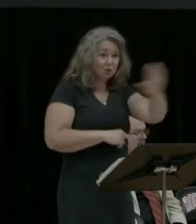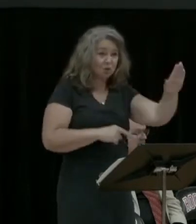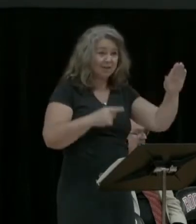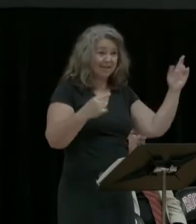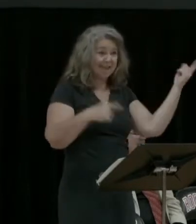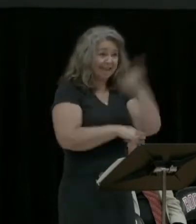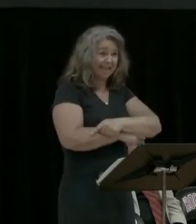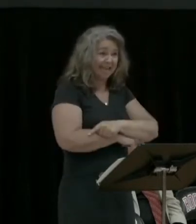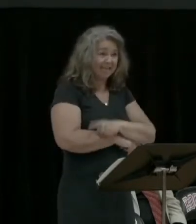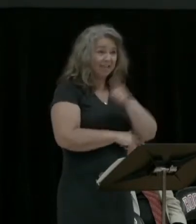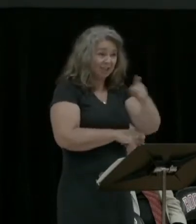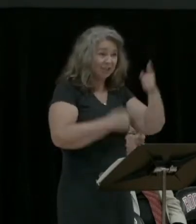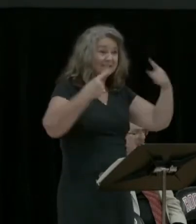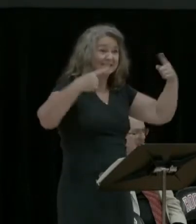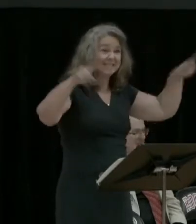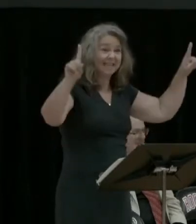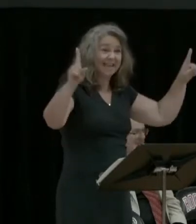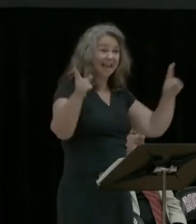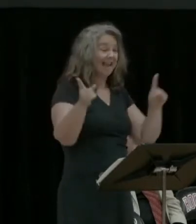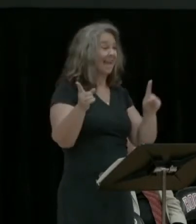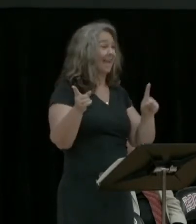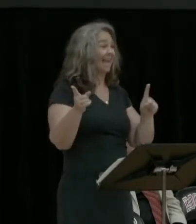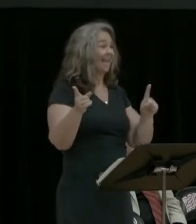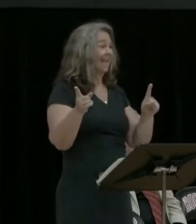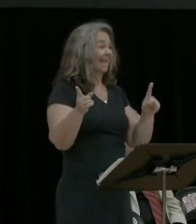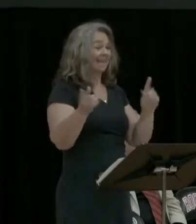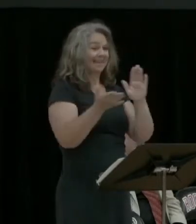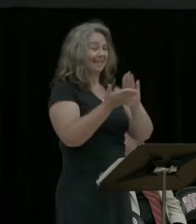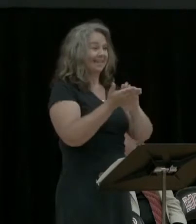it. And for us, yeah.